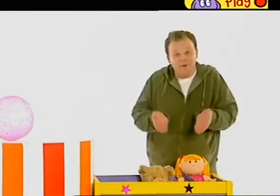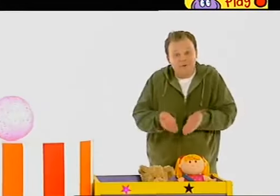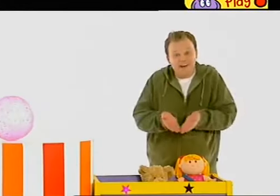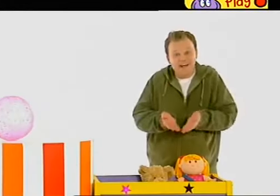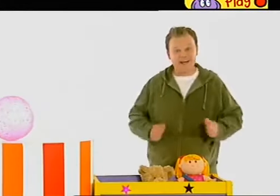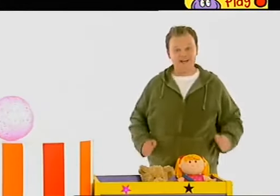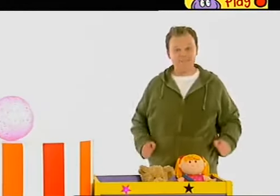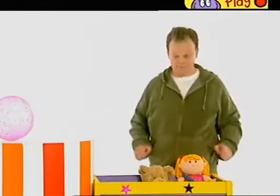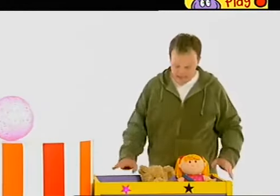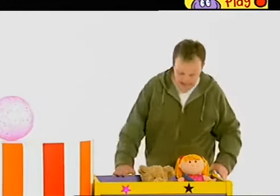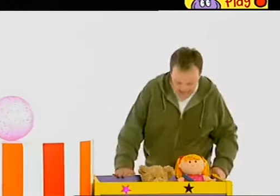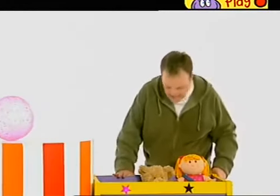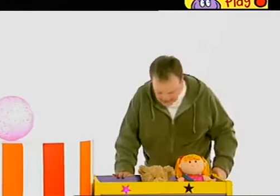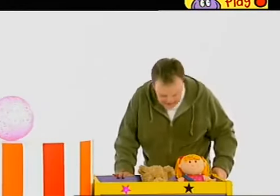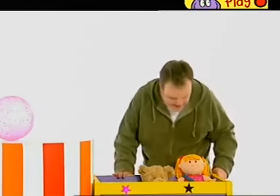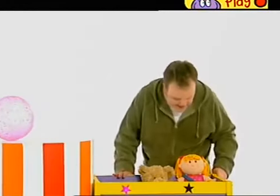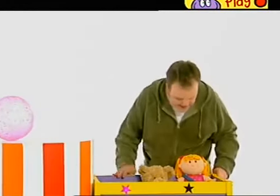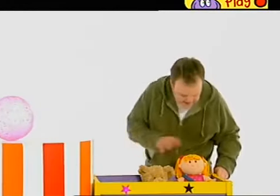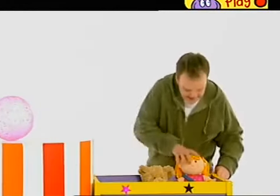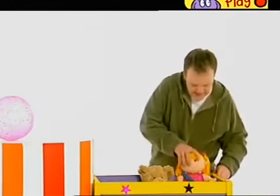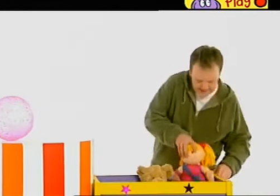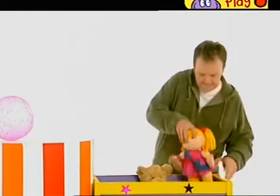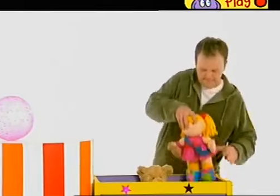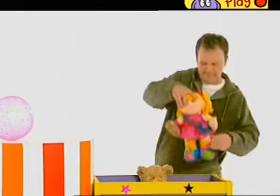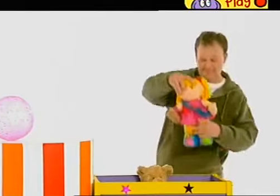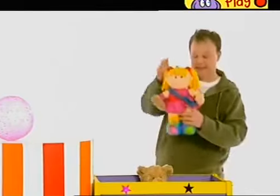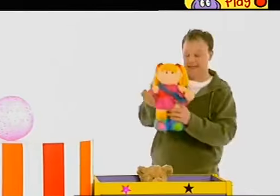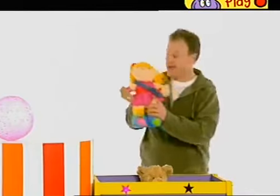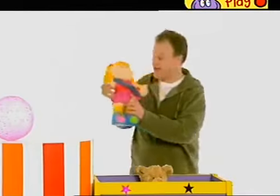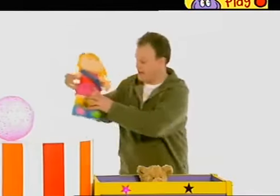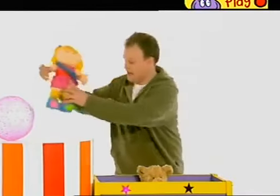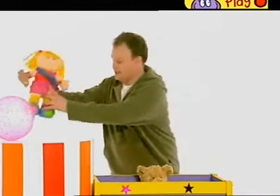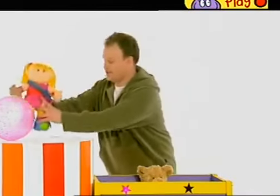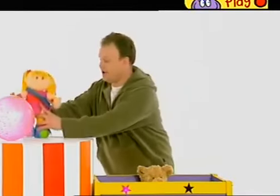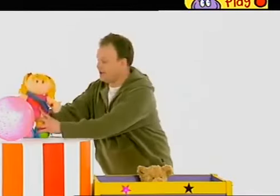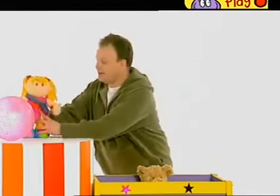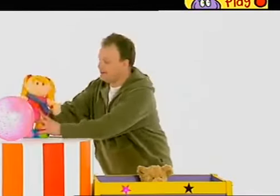Ball. And there's, aha, a doll.